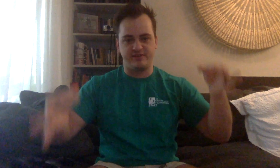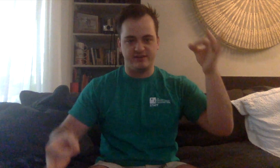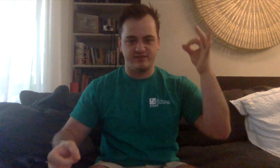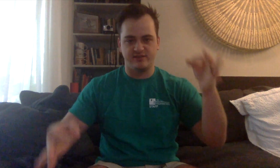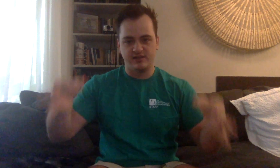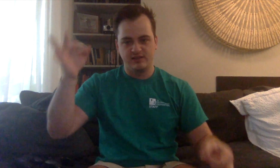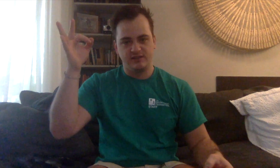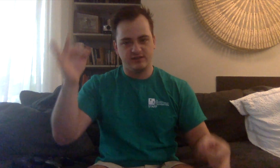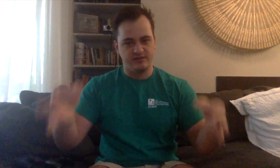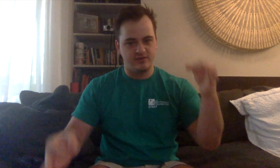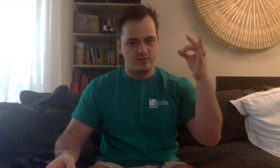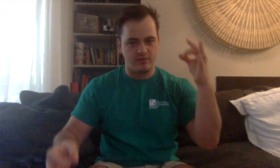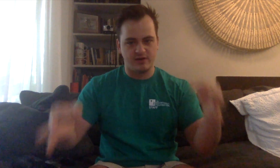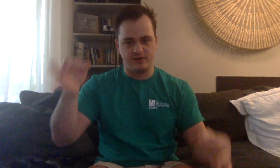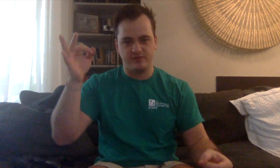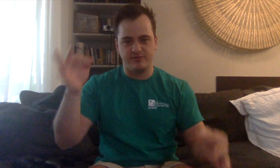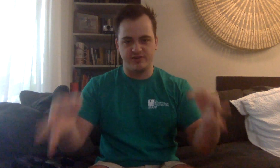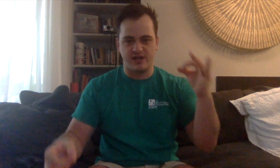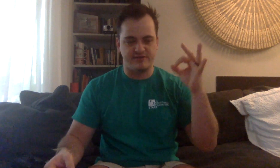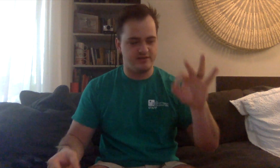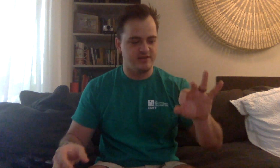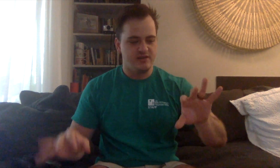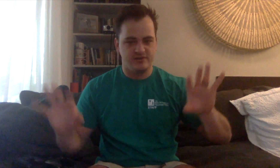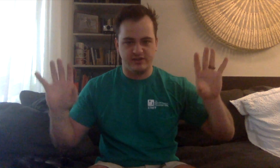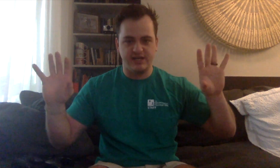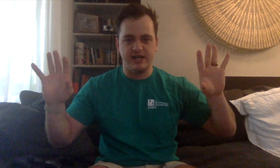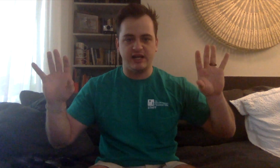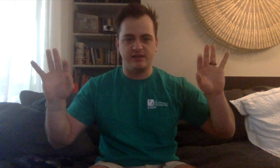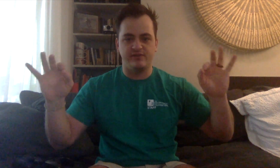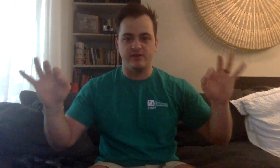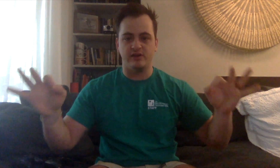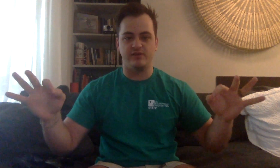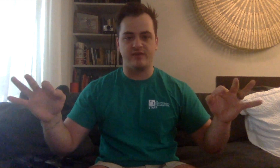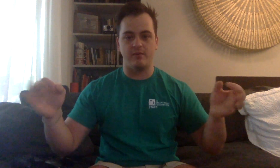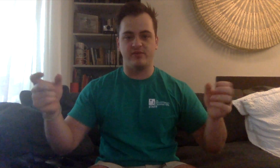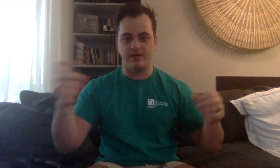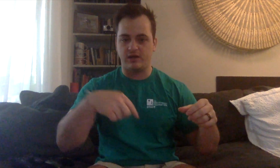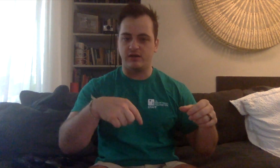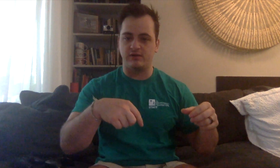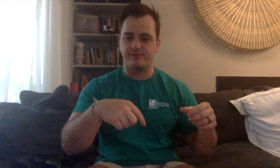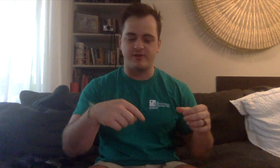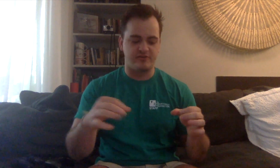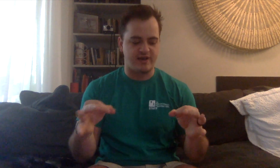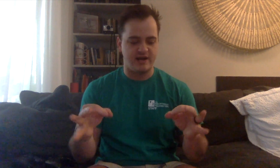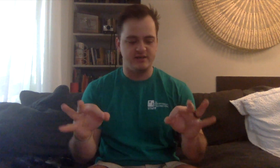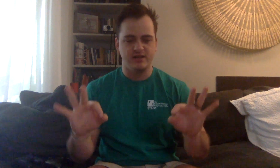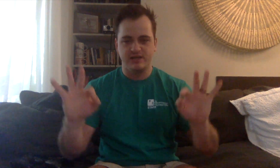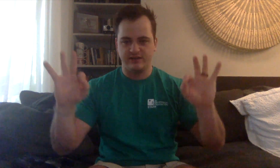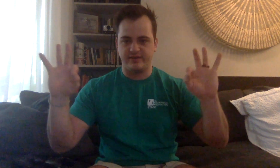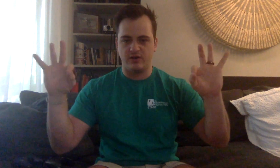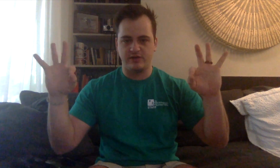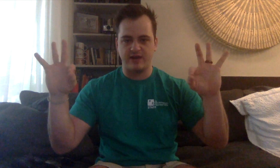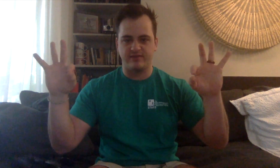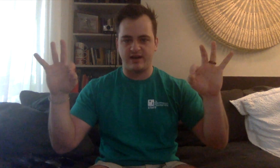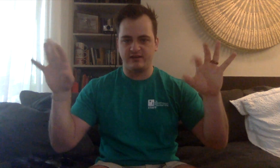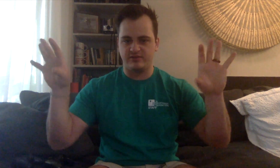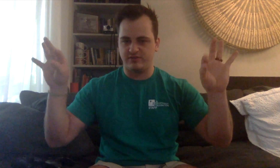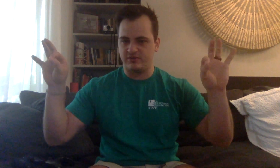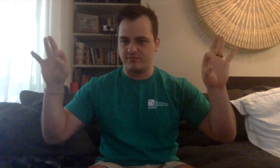justice. This is what we're going to do for justice. So again, it's the same as the first sign. It's the OK sign, making